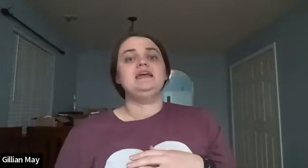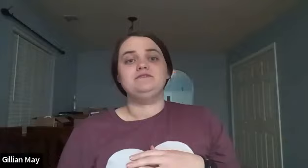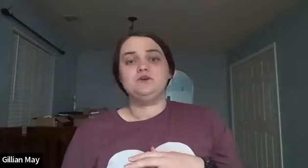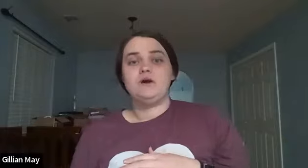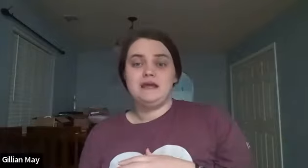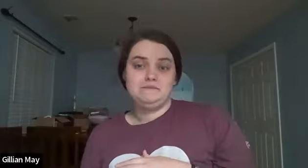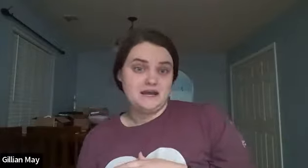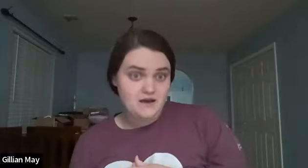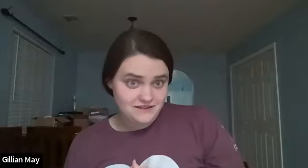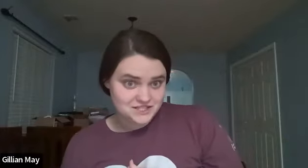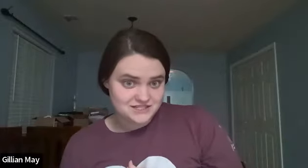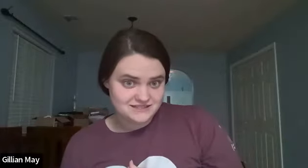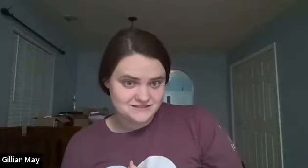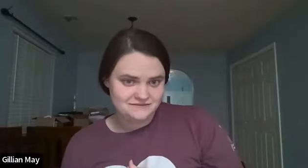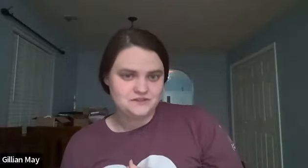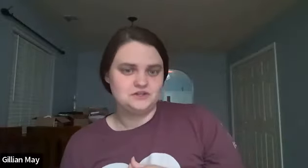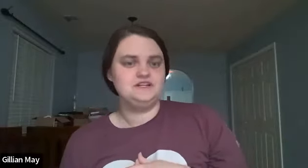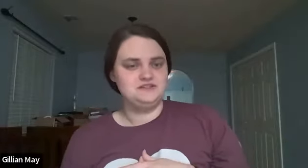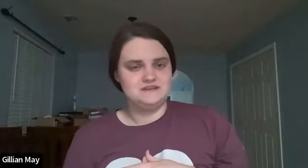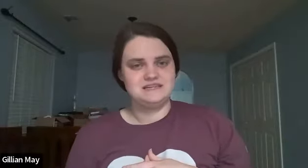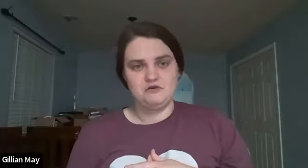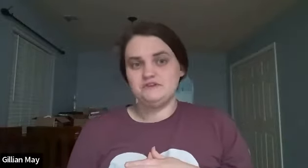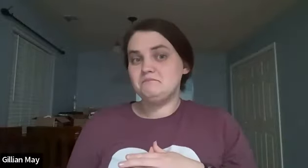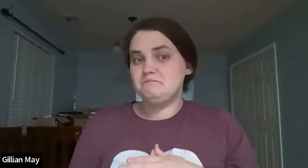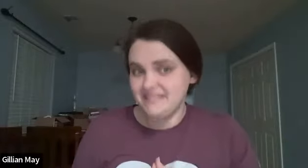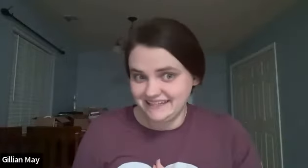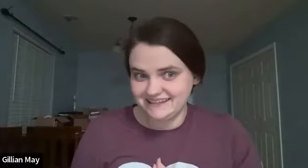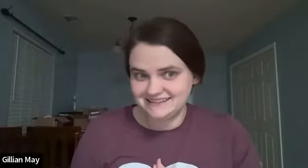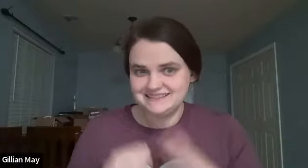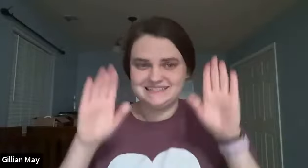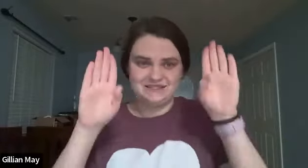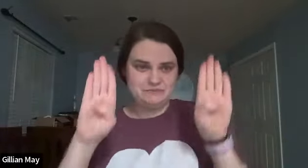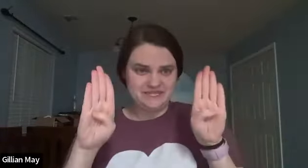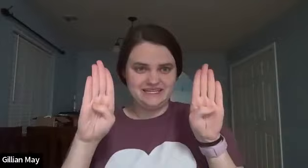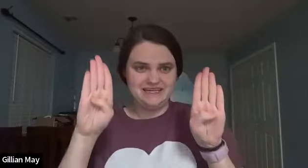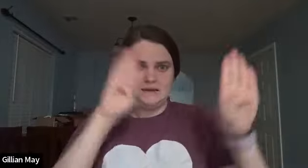If you are a biologist, you're going to do this now with a B. So B,